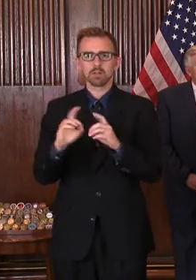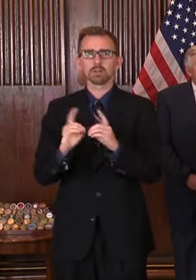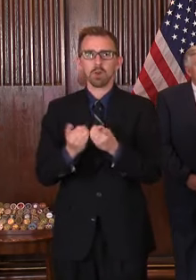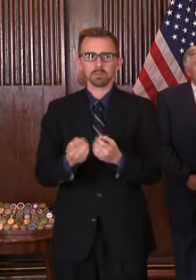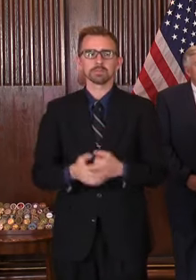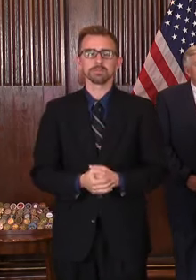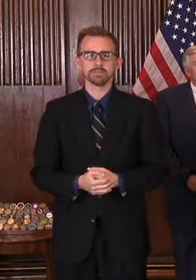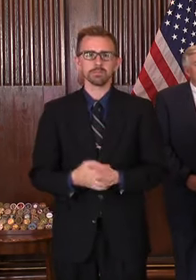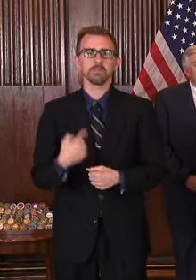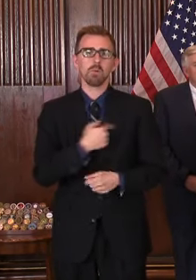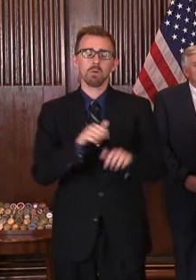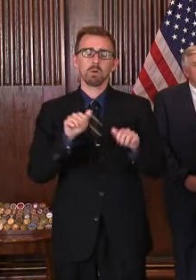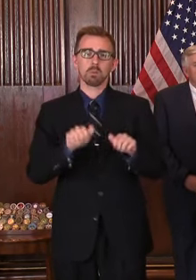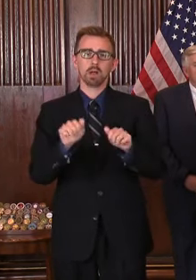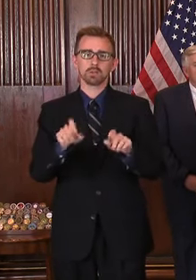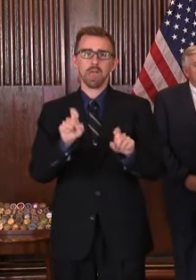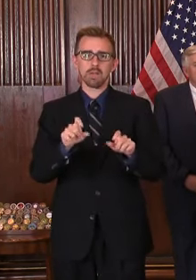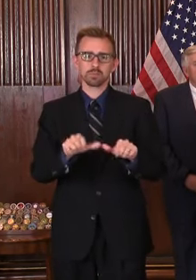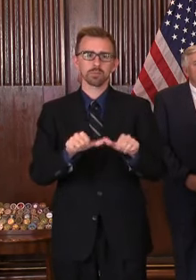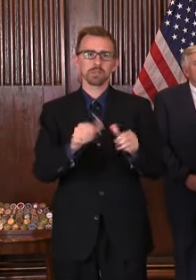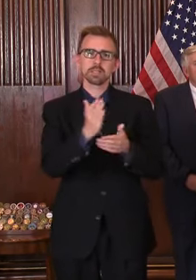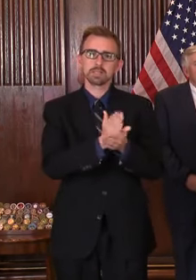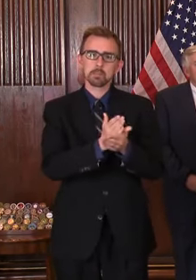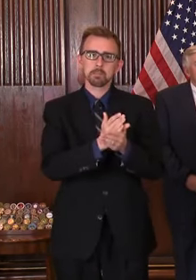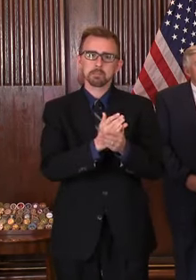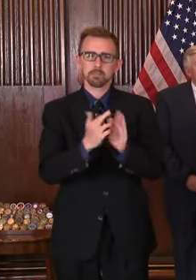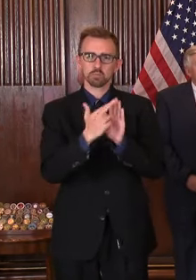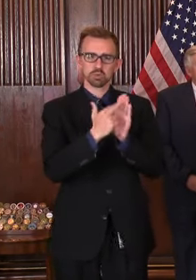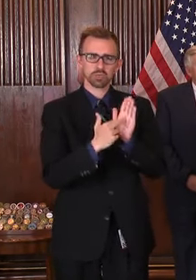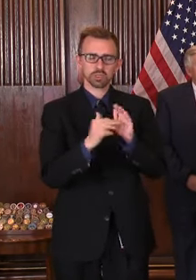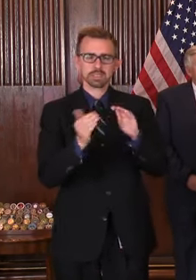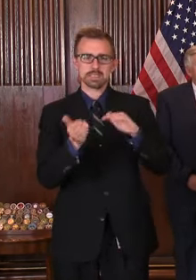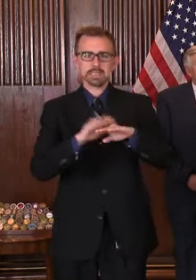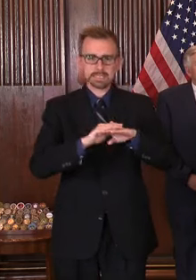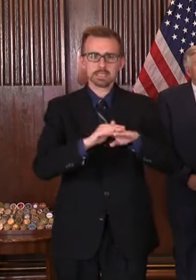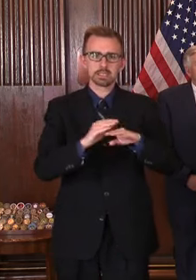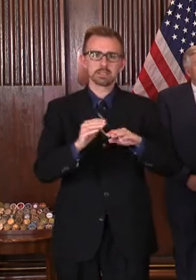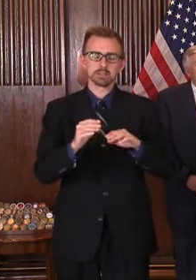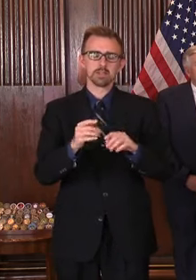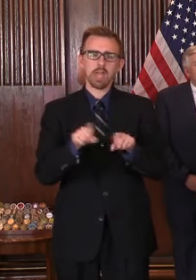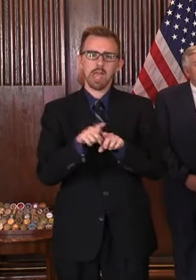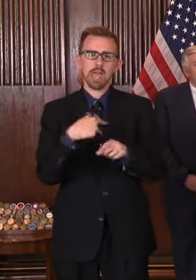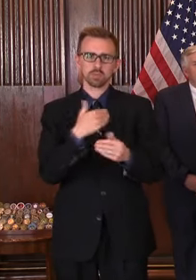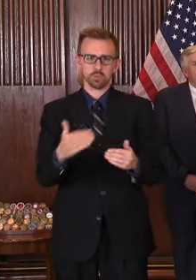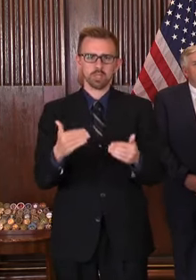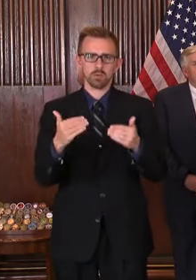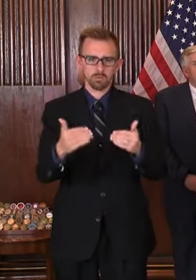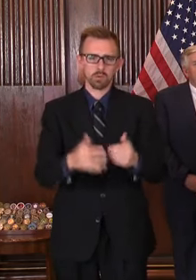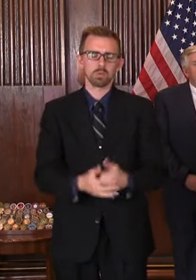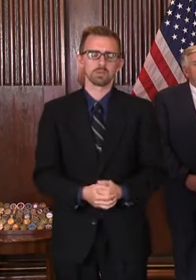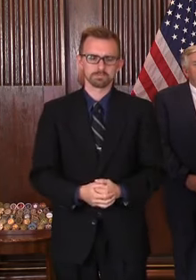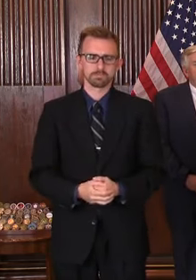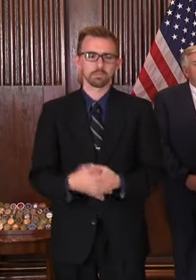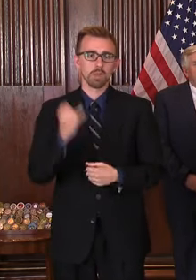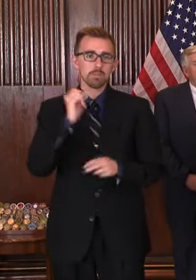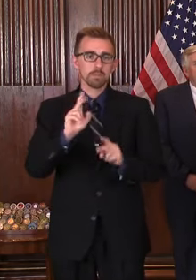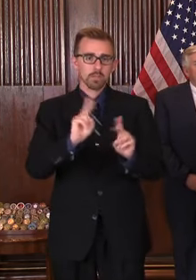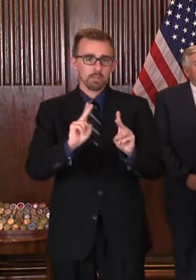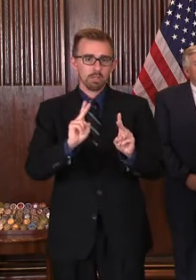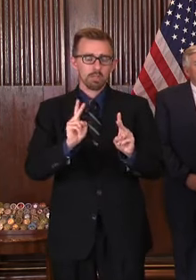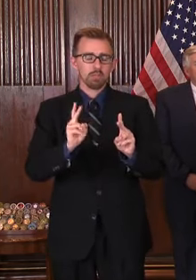we may even have to resume some minor restrictions in movement as we release some. So if people will